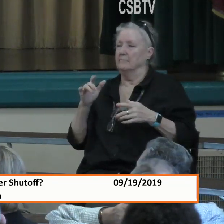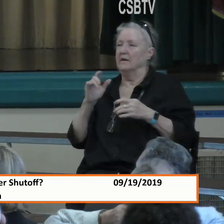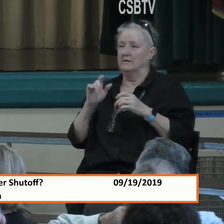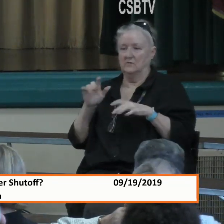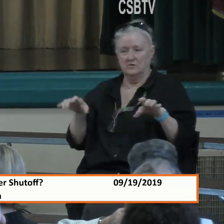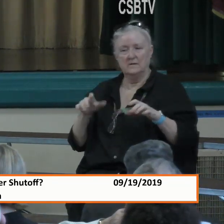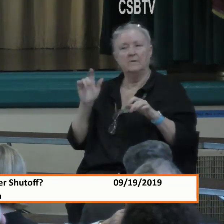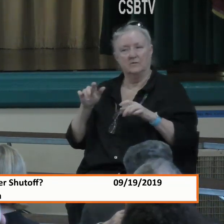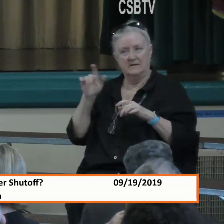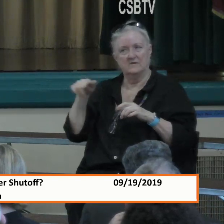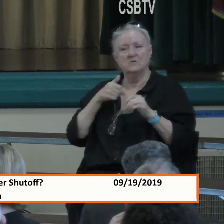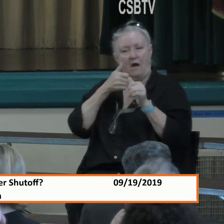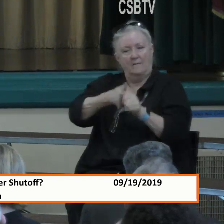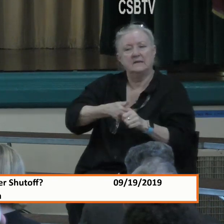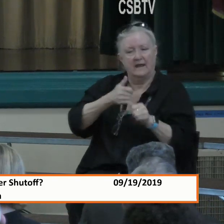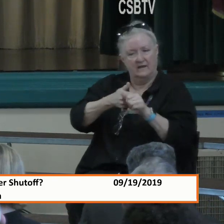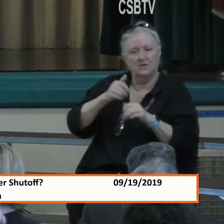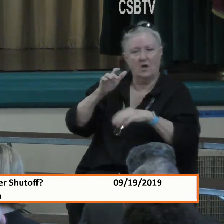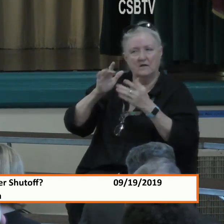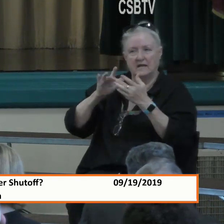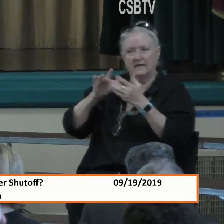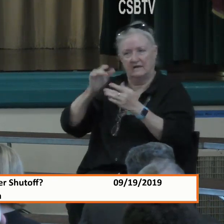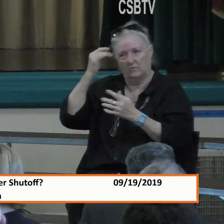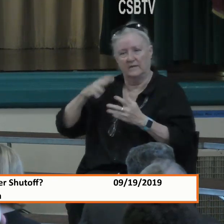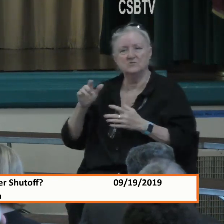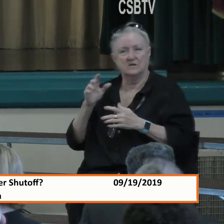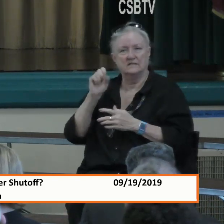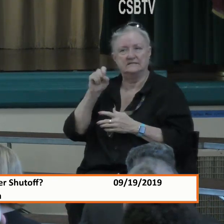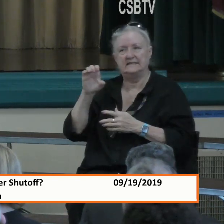update your contact information on sce.com.